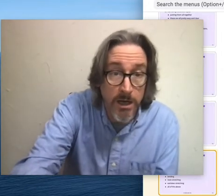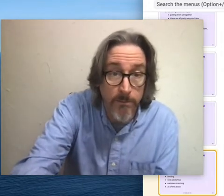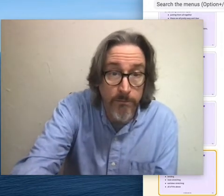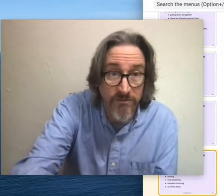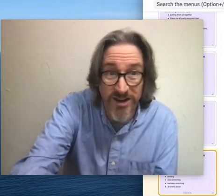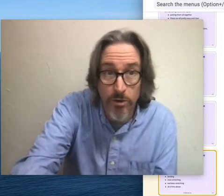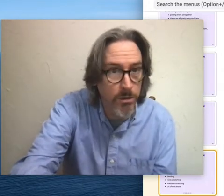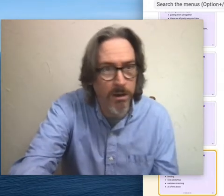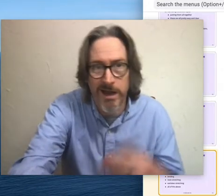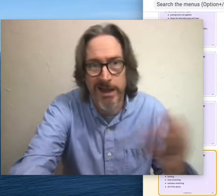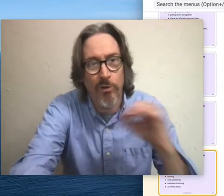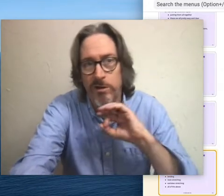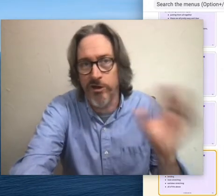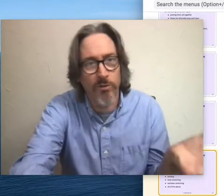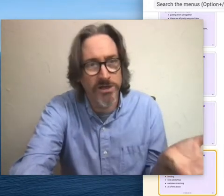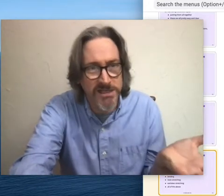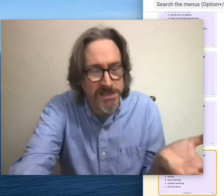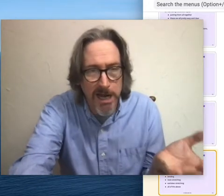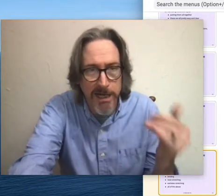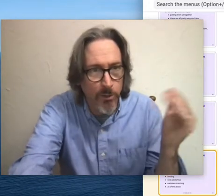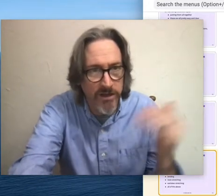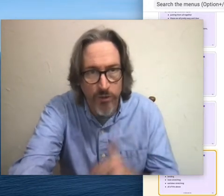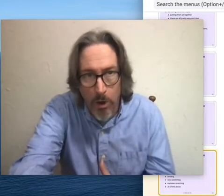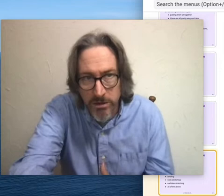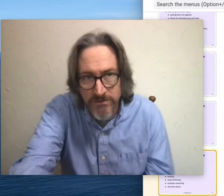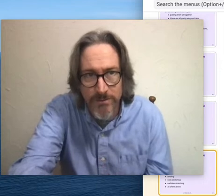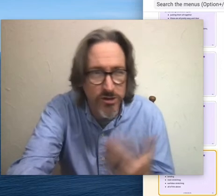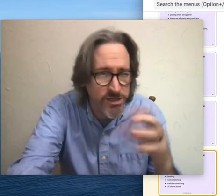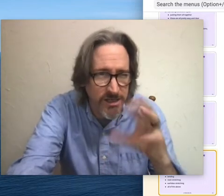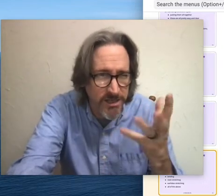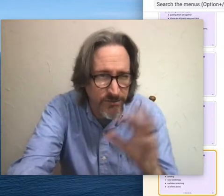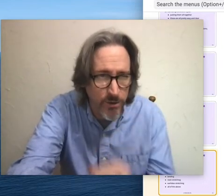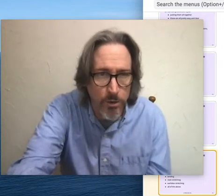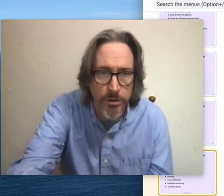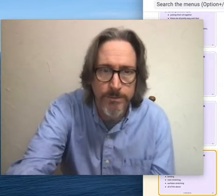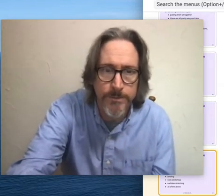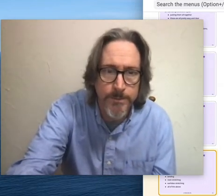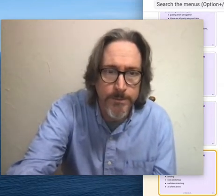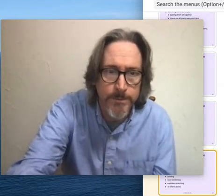video. Again, look at what's the sign. It will give you all of them. They're just in a different order.